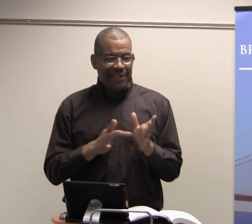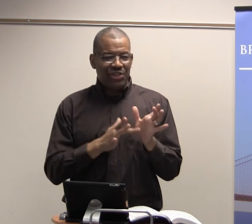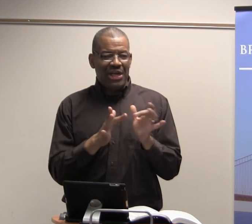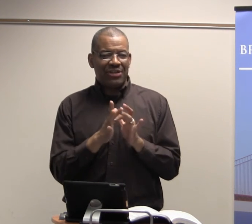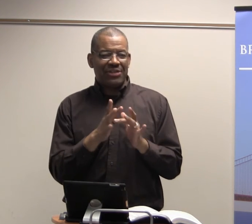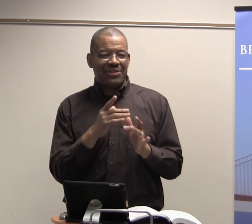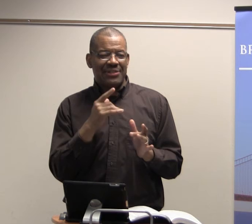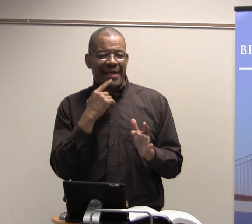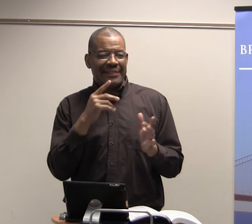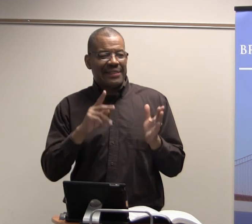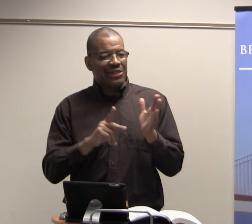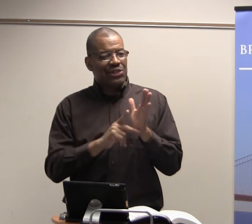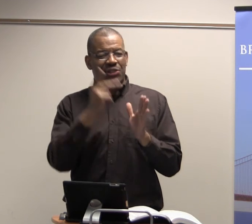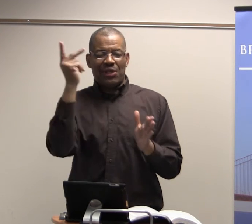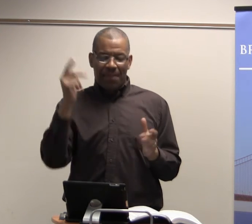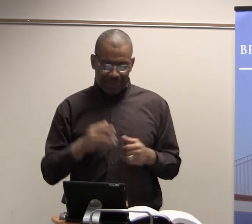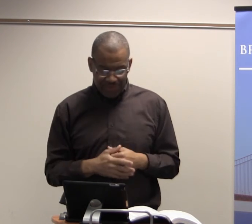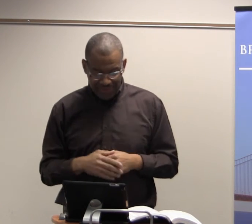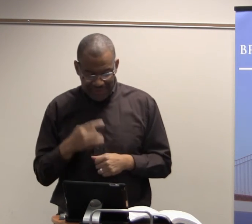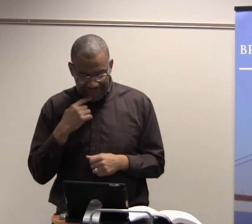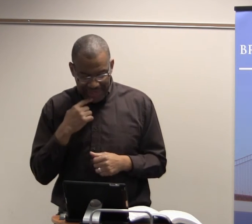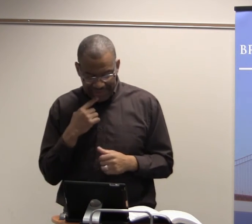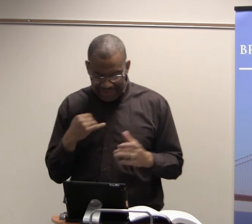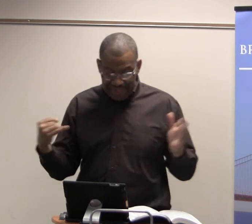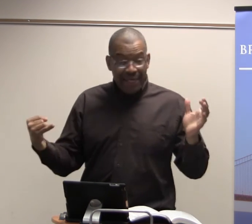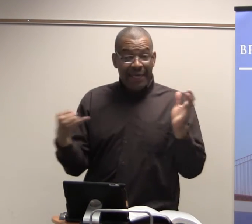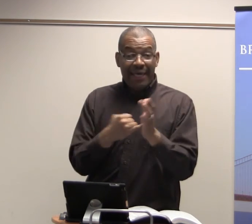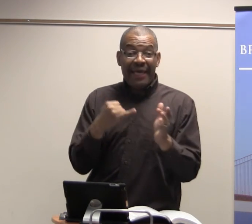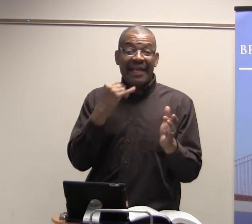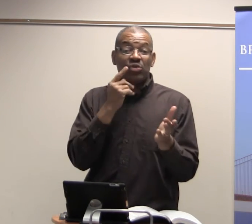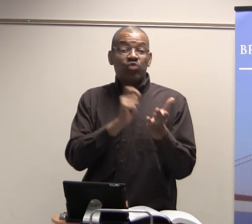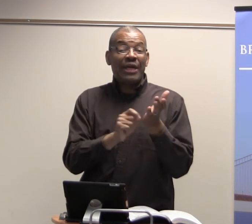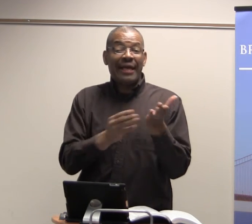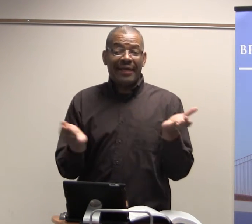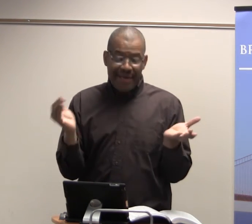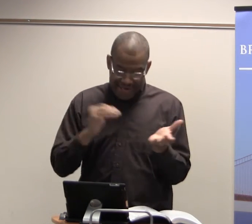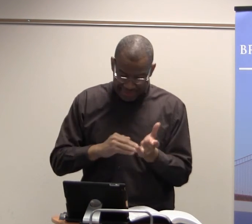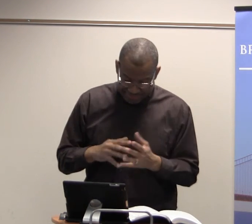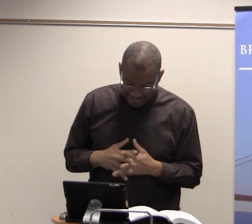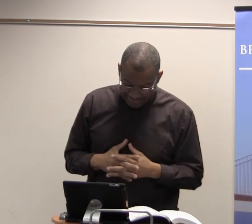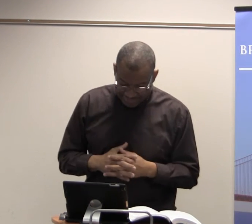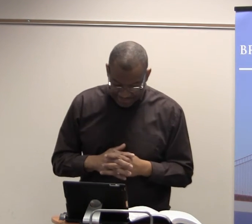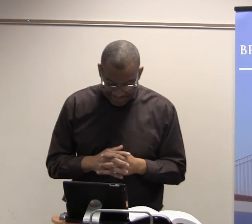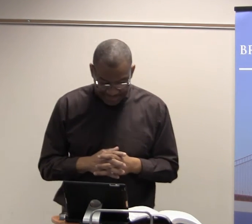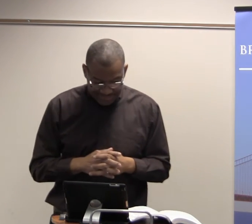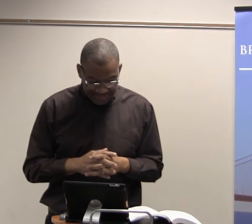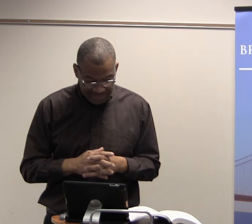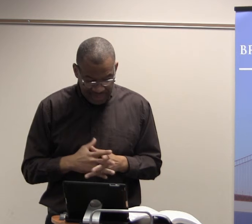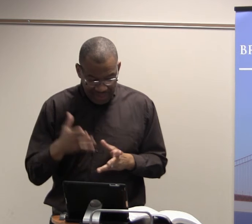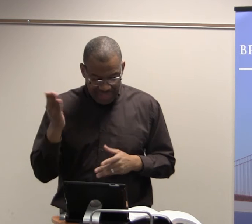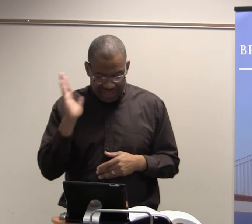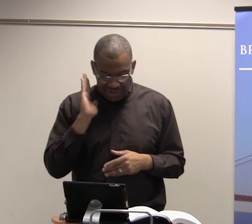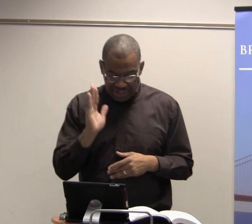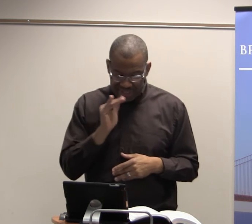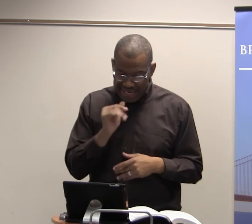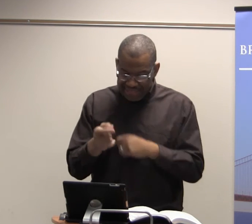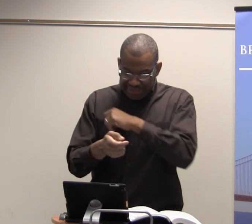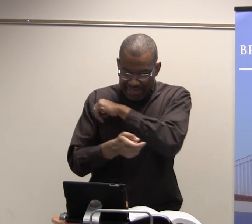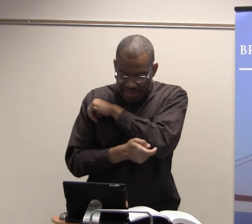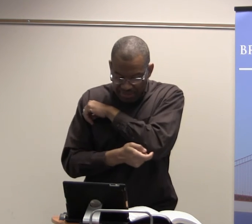And Jesus says double. He said, it is written again. Thou shalt not